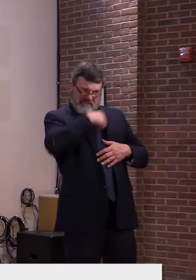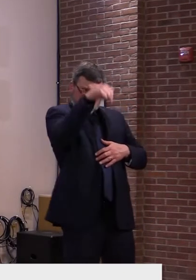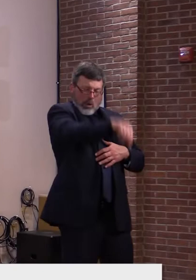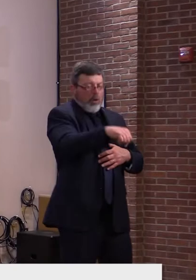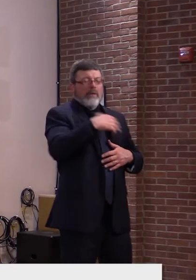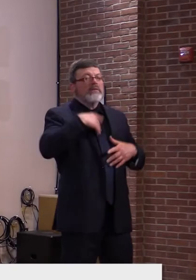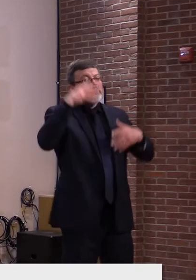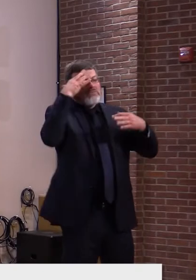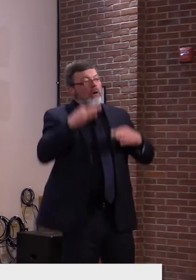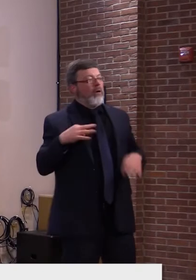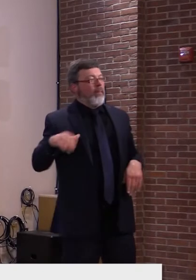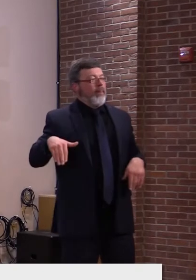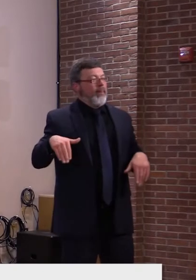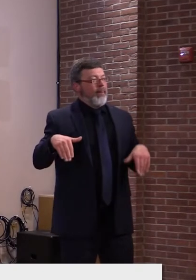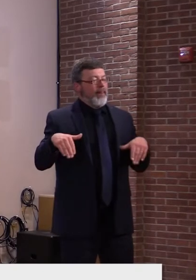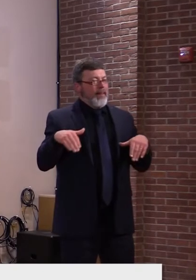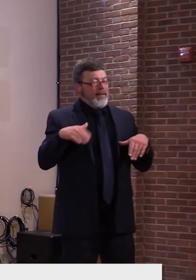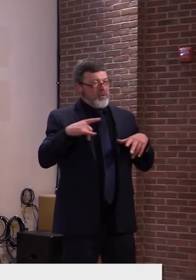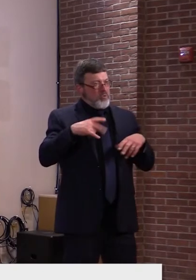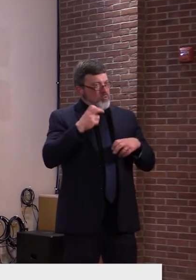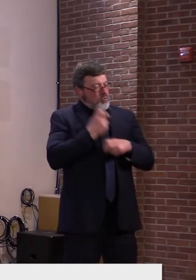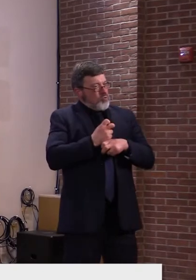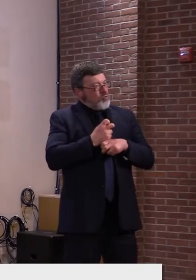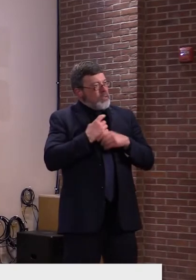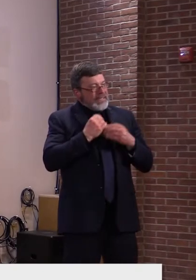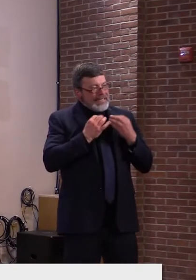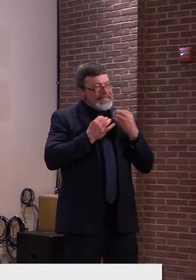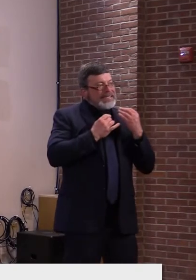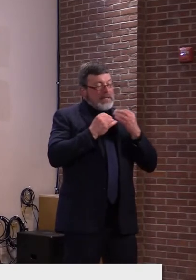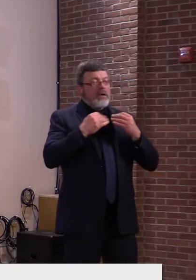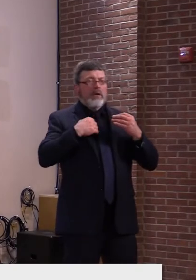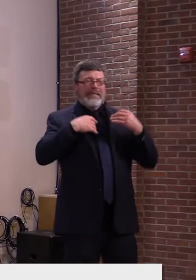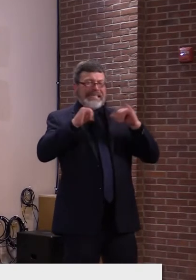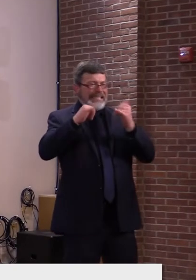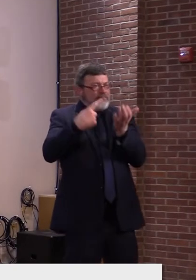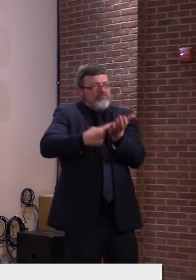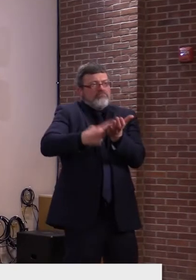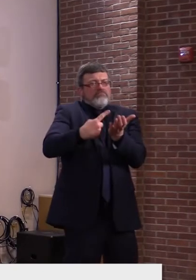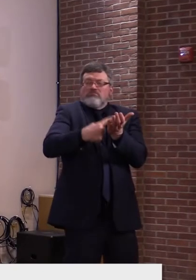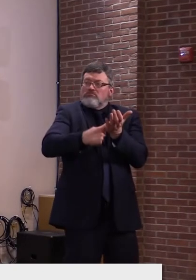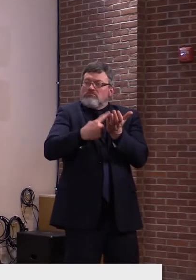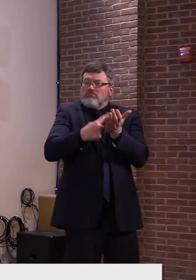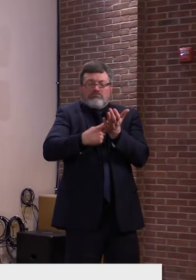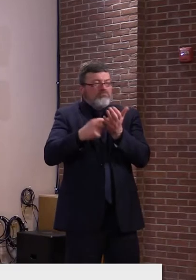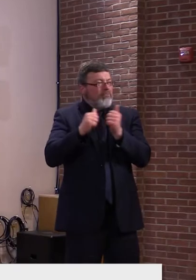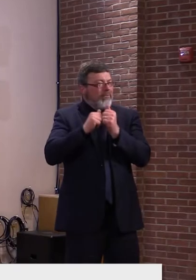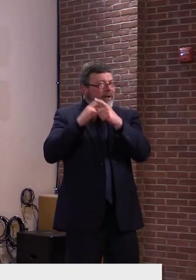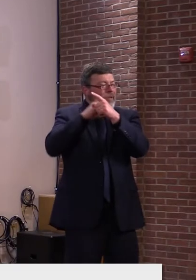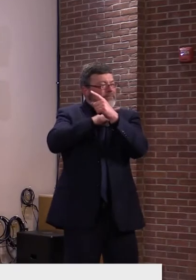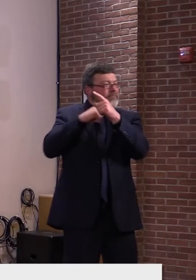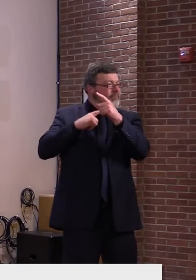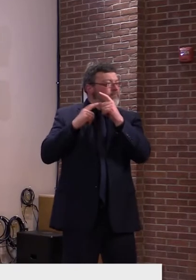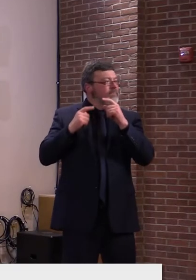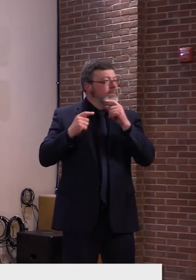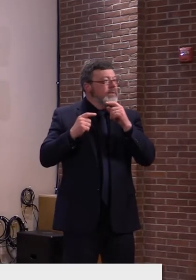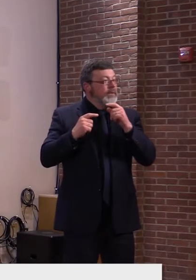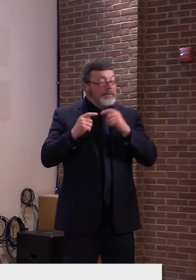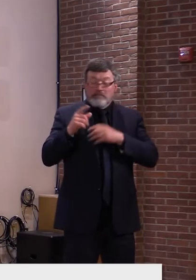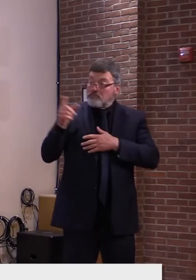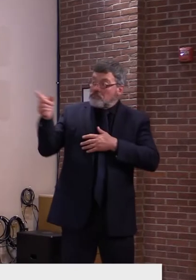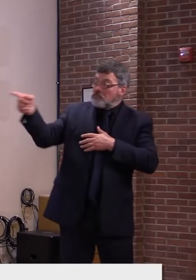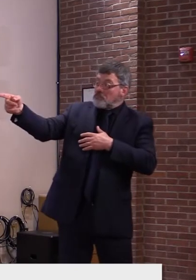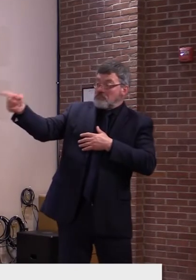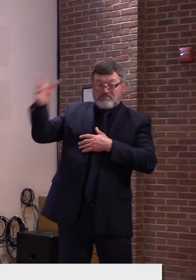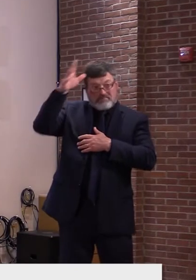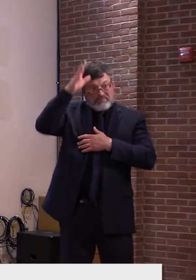this go. I think we've been talking about this for quite some time. David Coates came into the committee that I chaired,